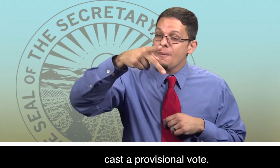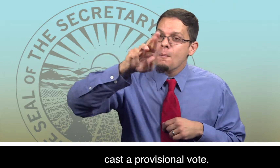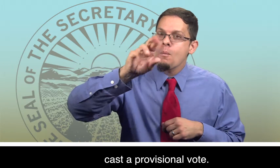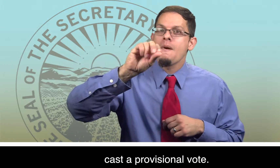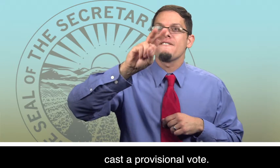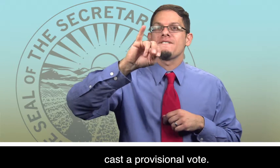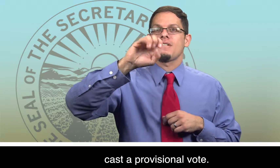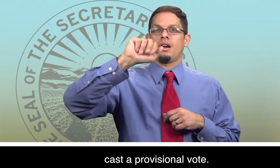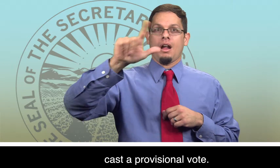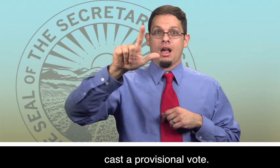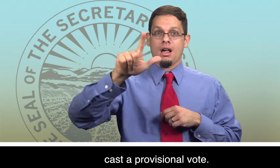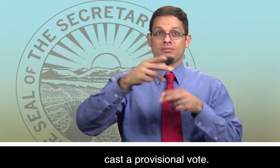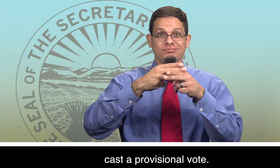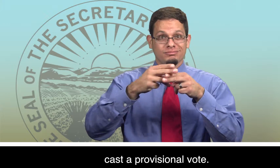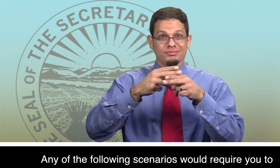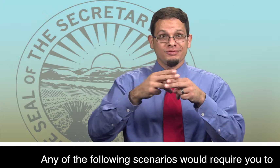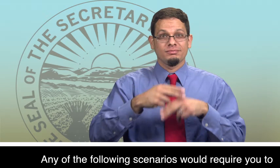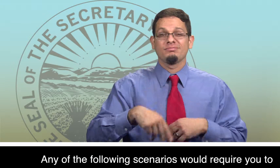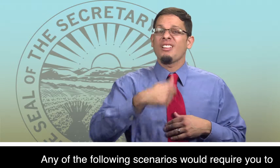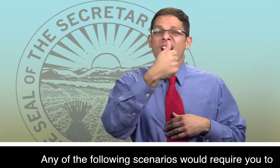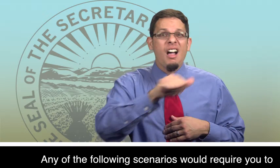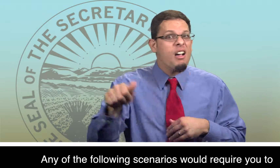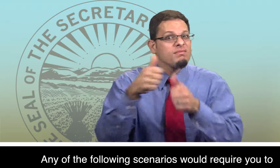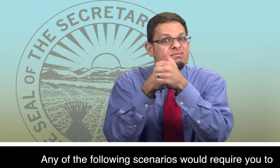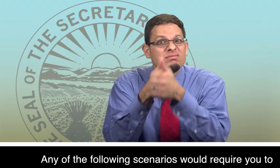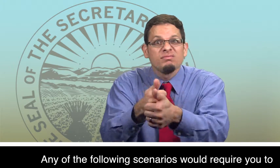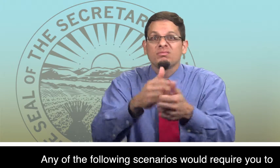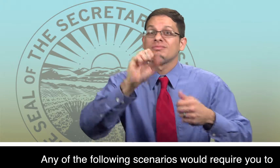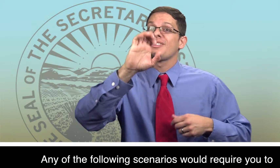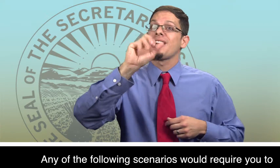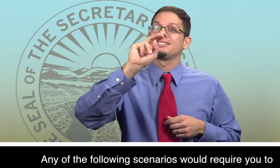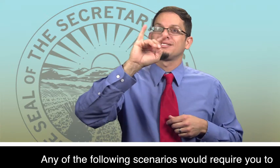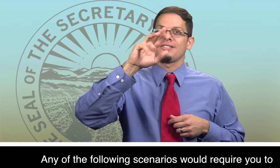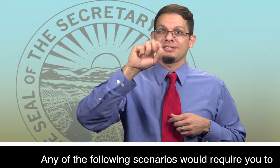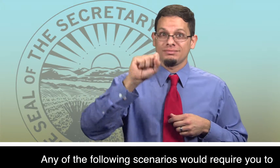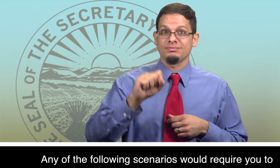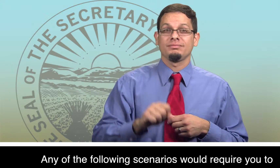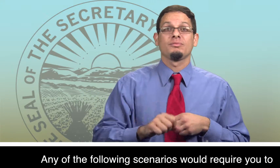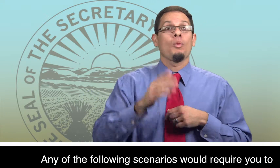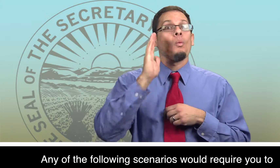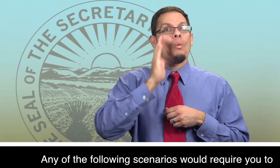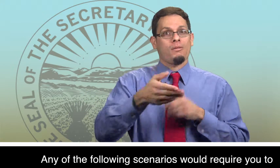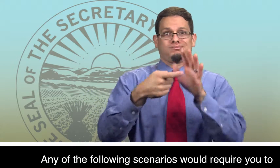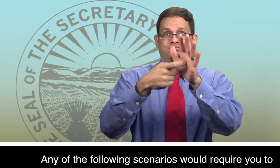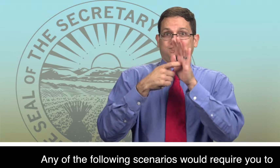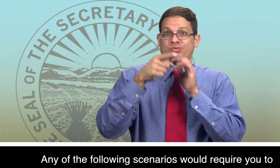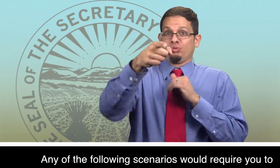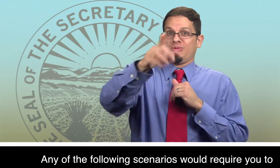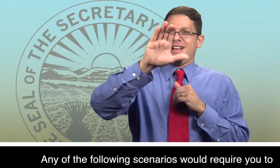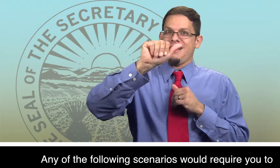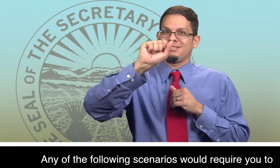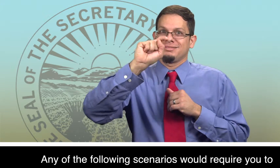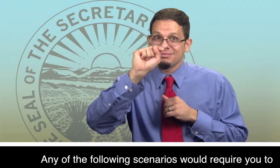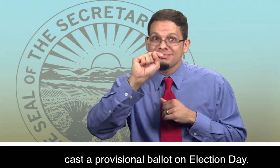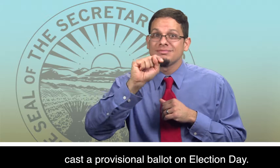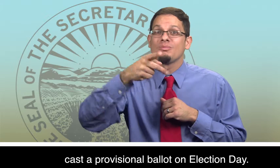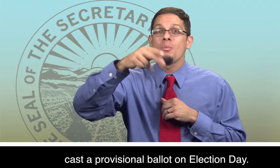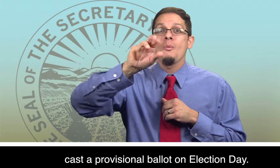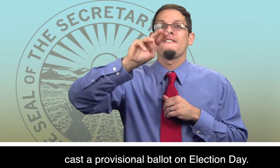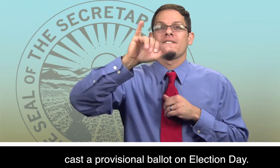cast a provisional vote. Any of the following scenarios would require you to cast a